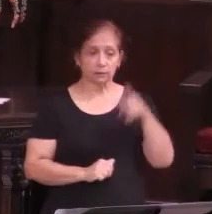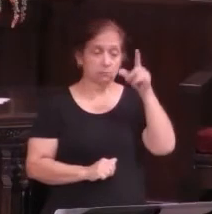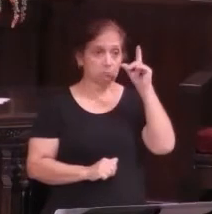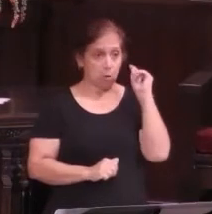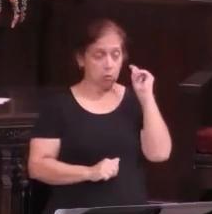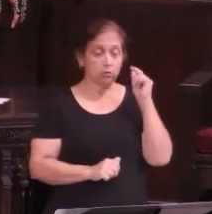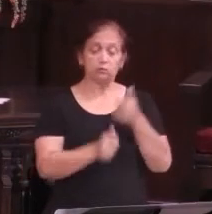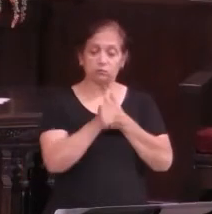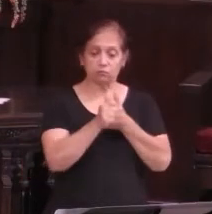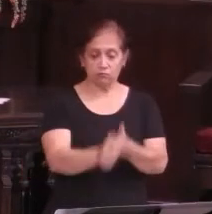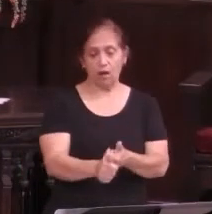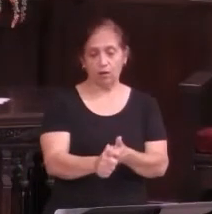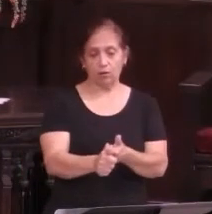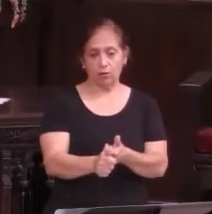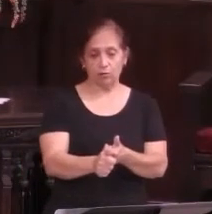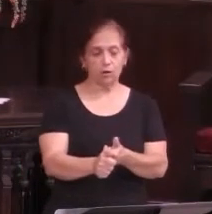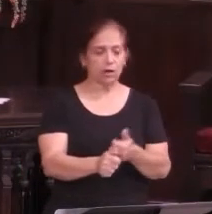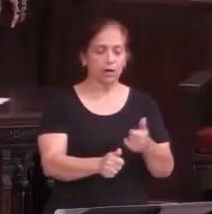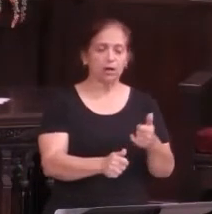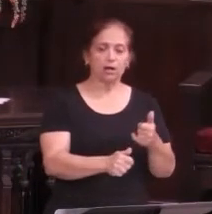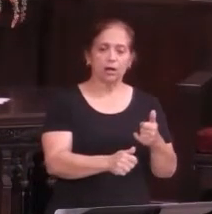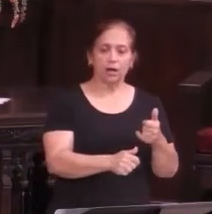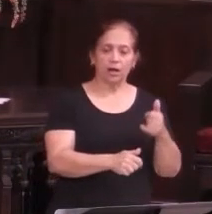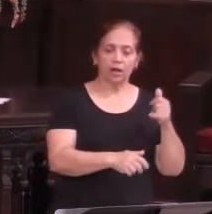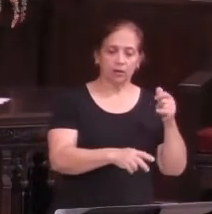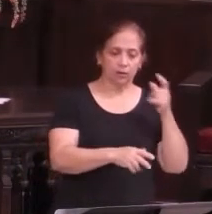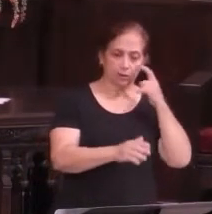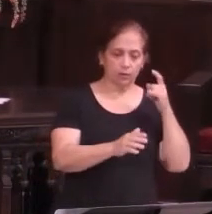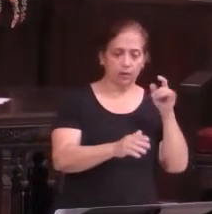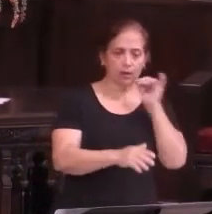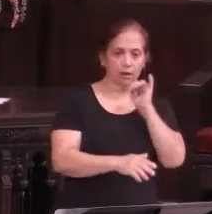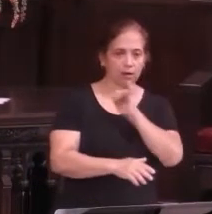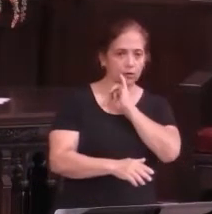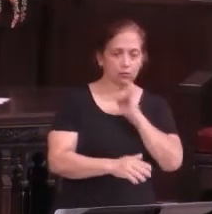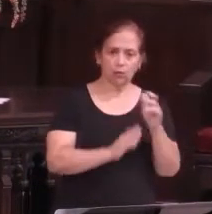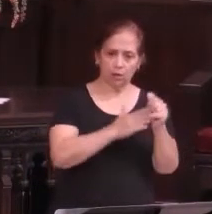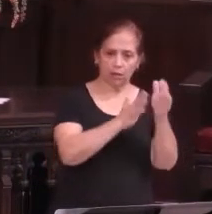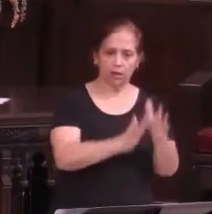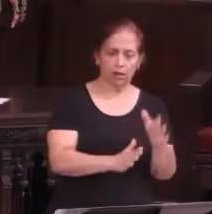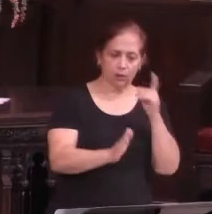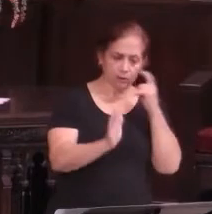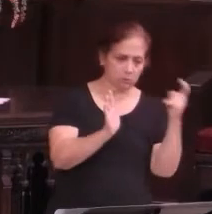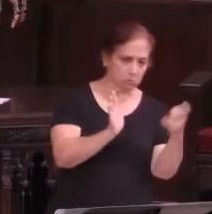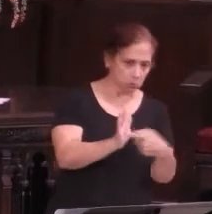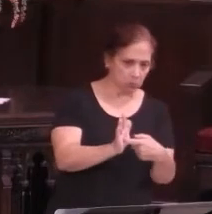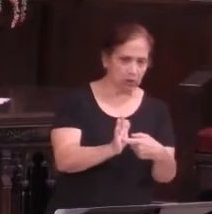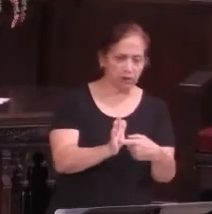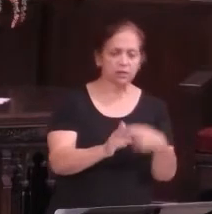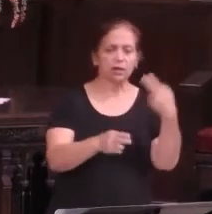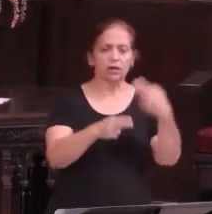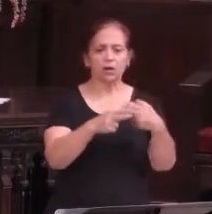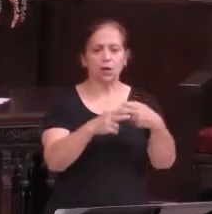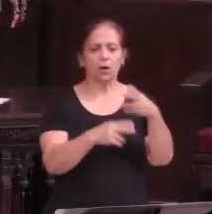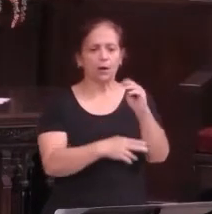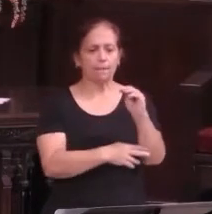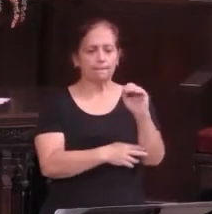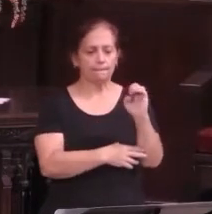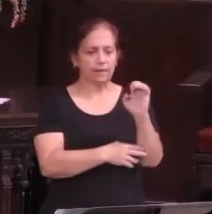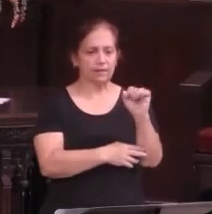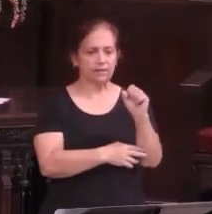Moses did so in the sight of the elders of Israel, and he called the place Massah and